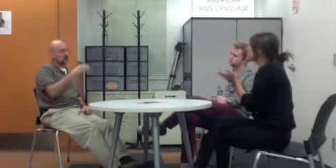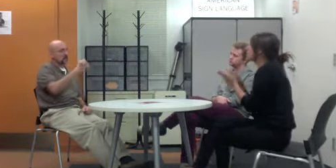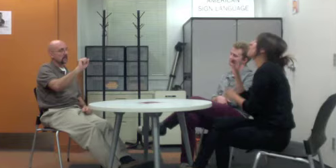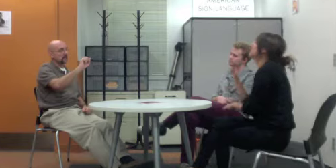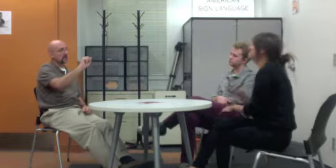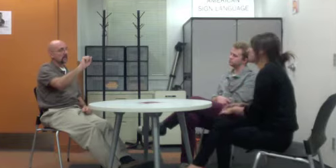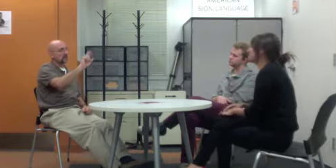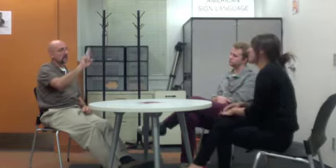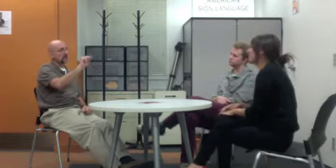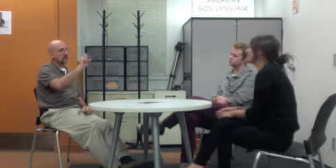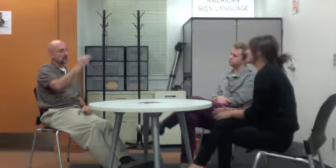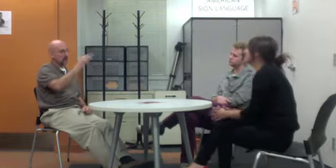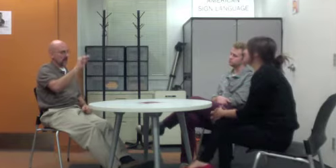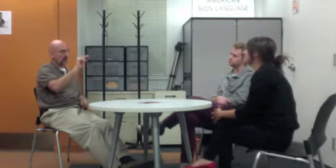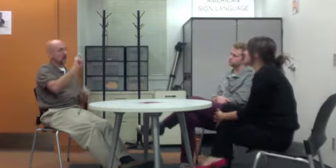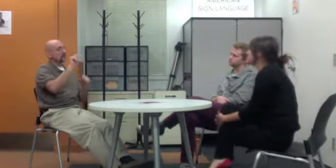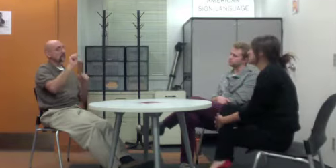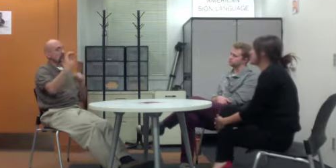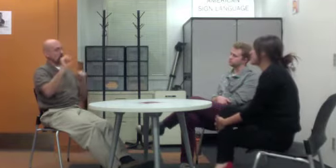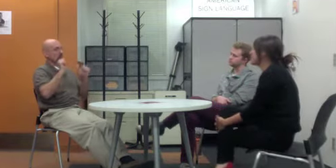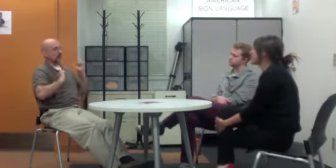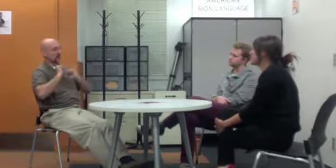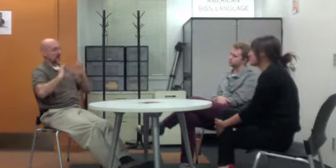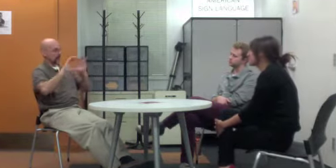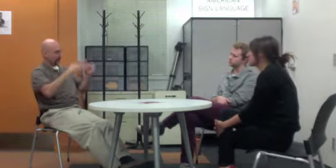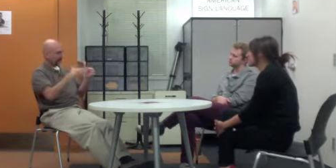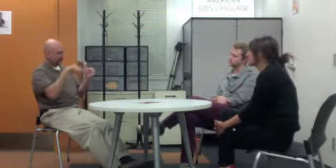the Sunshine Theater Group.